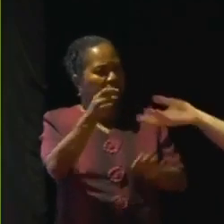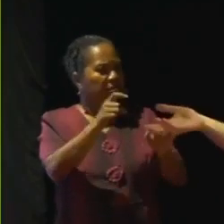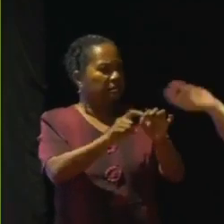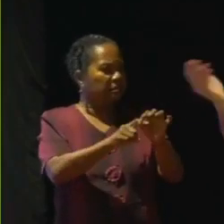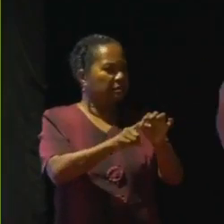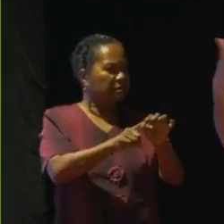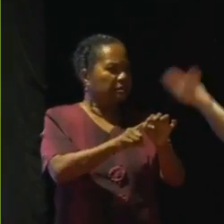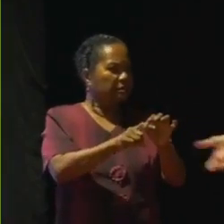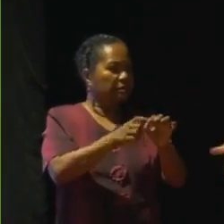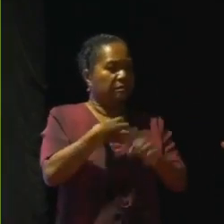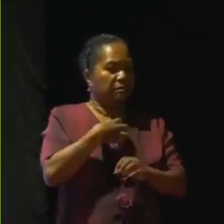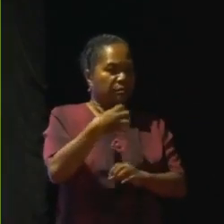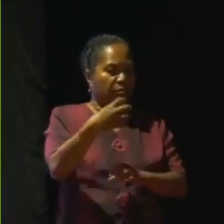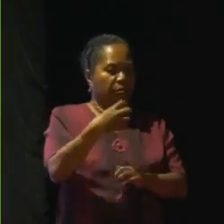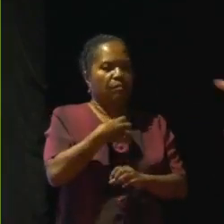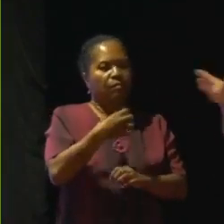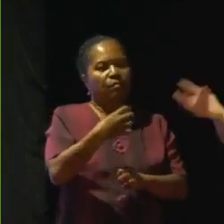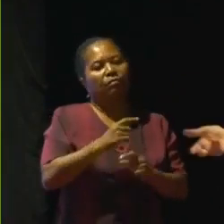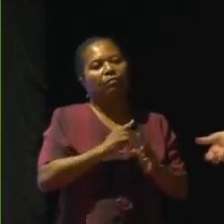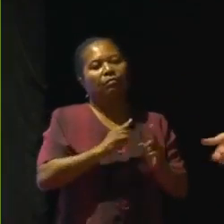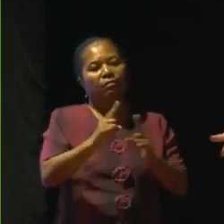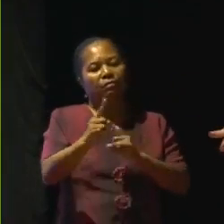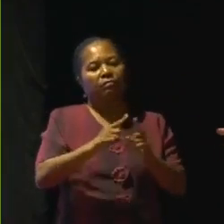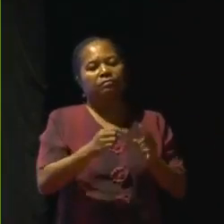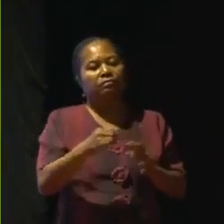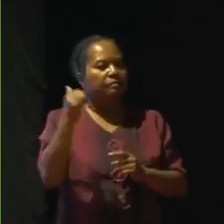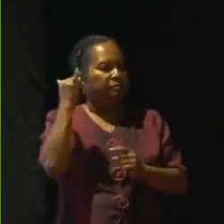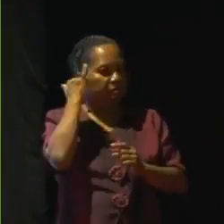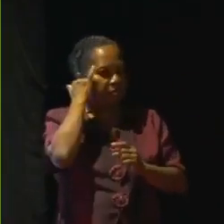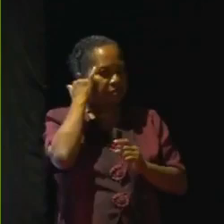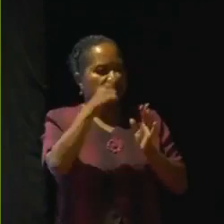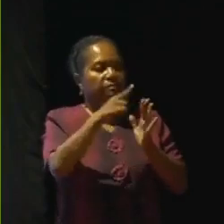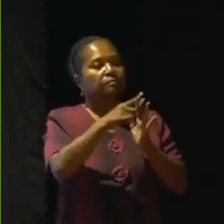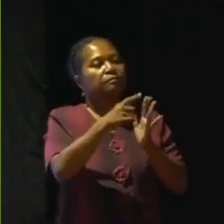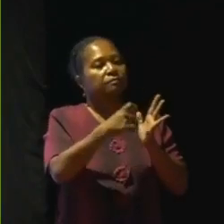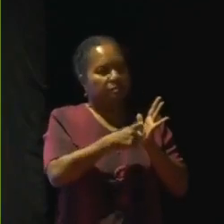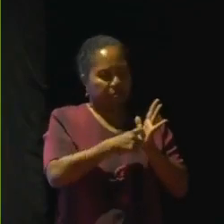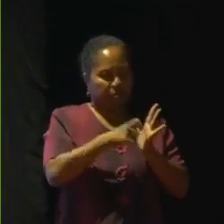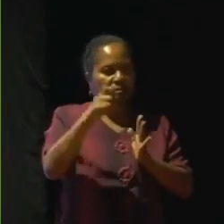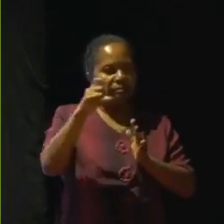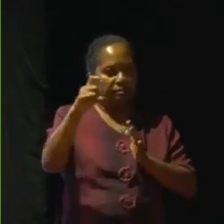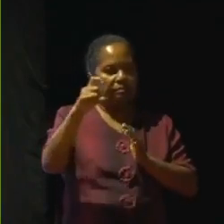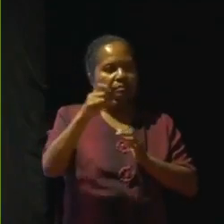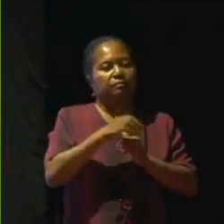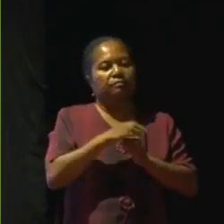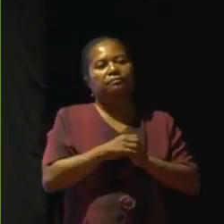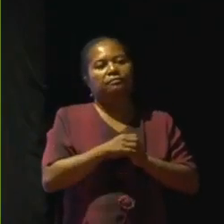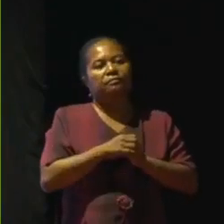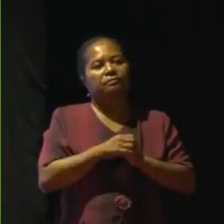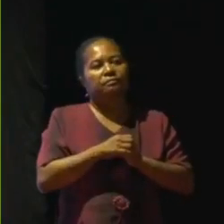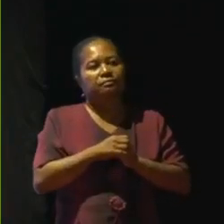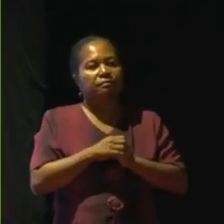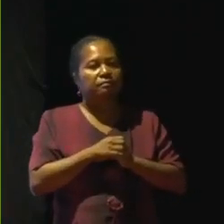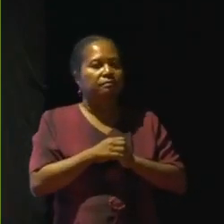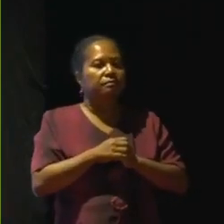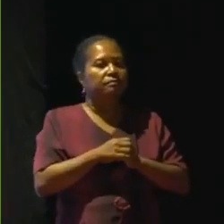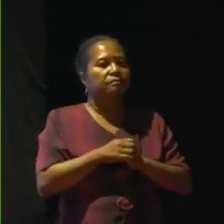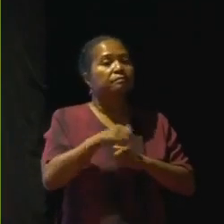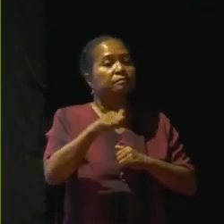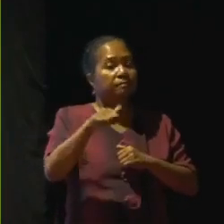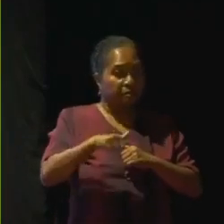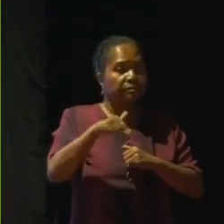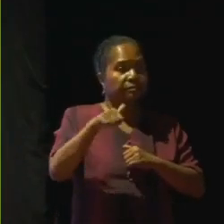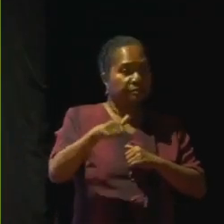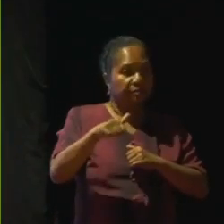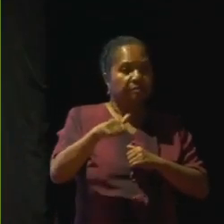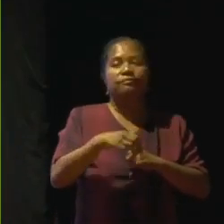into more detail, please contact the IRC, and I'm sure they'd be more than willing to give you a bit more of a rundown. Does that answer